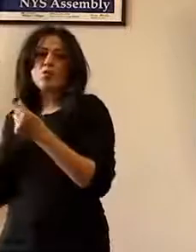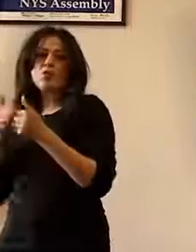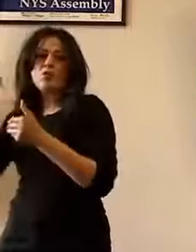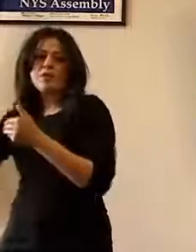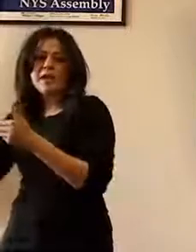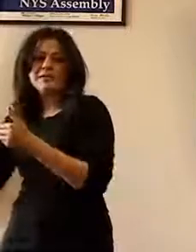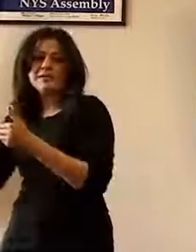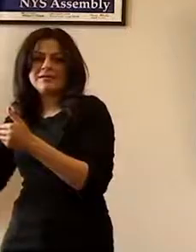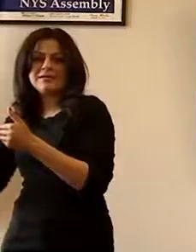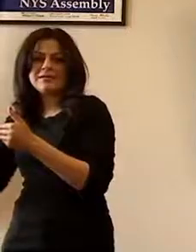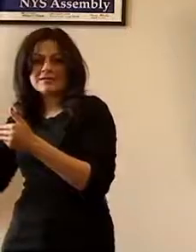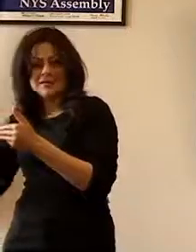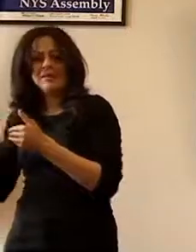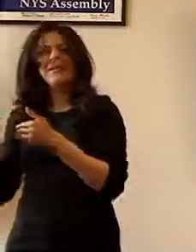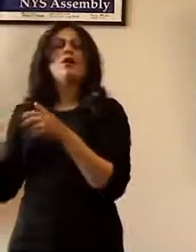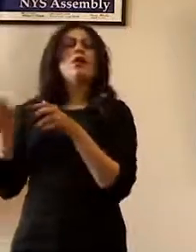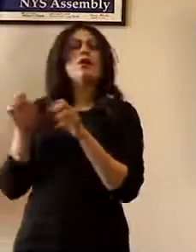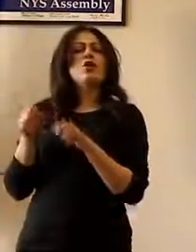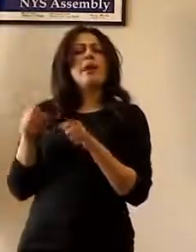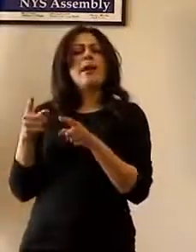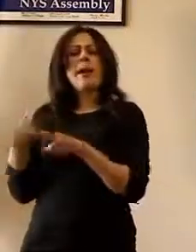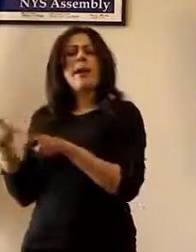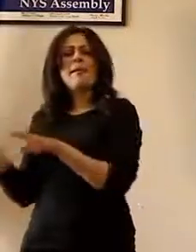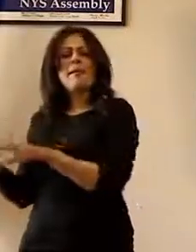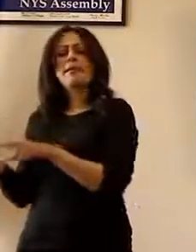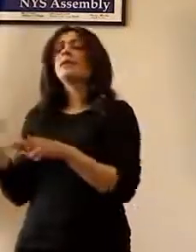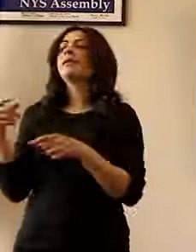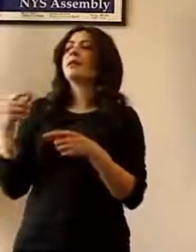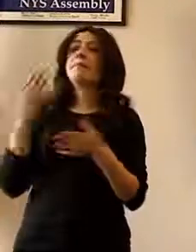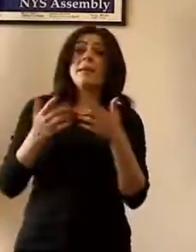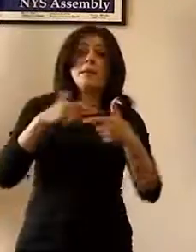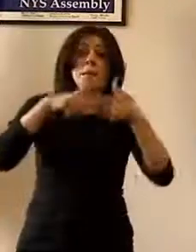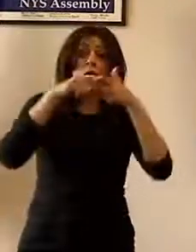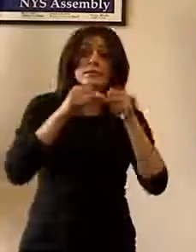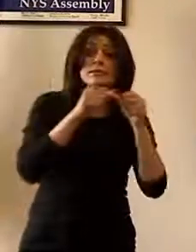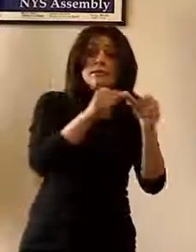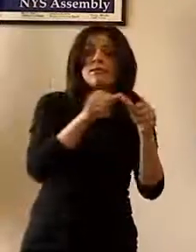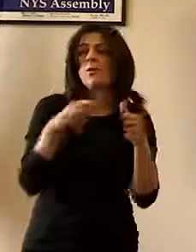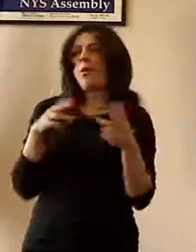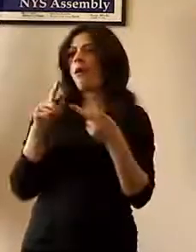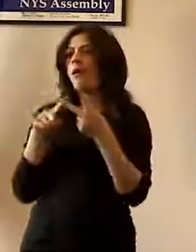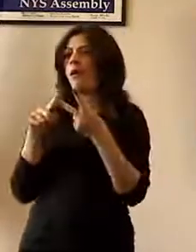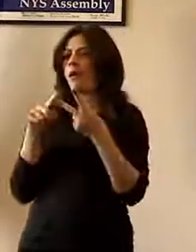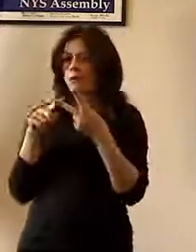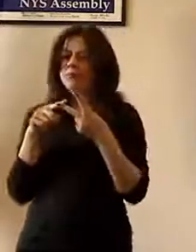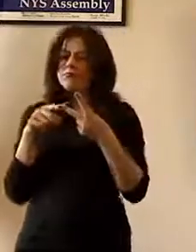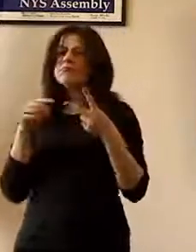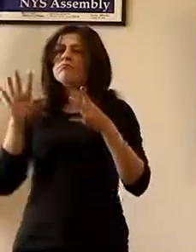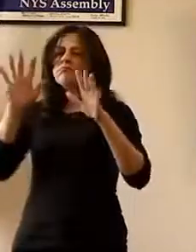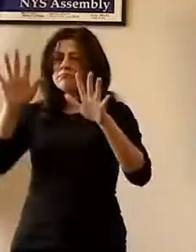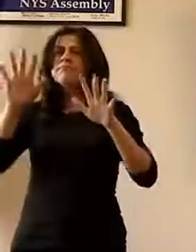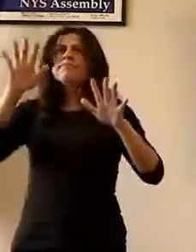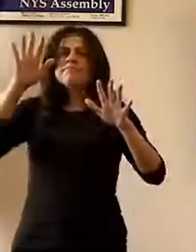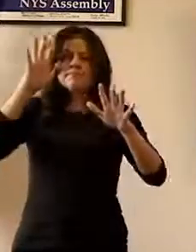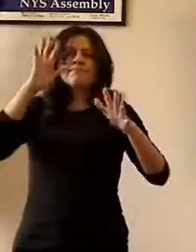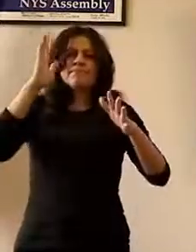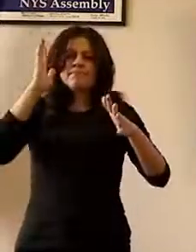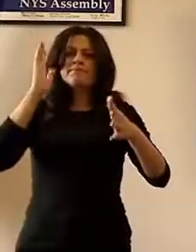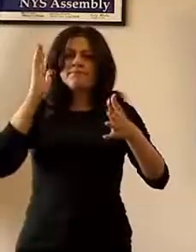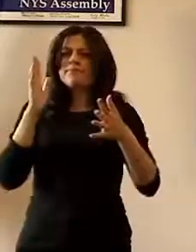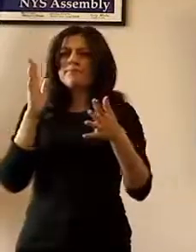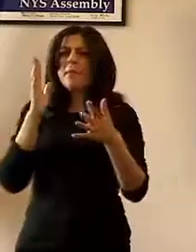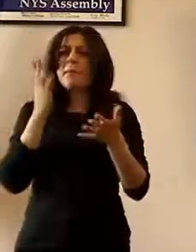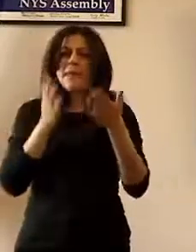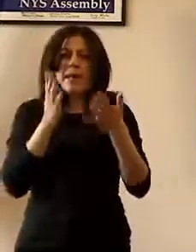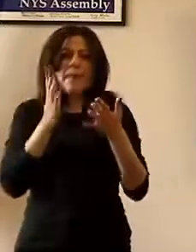possible endpoints in terms of continuing the pause or resuming or making further recommendations in terms